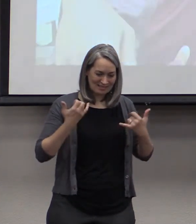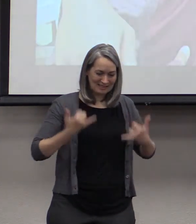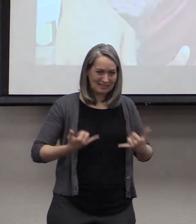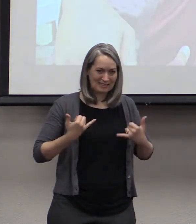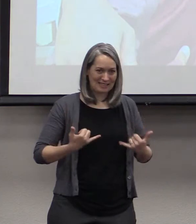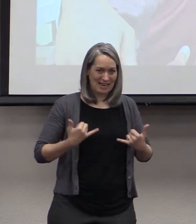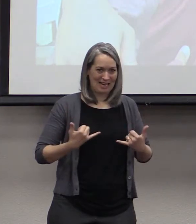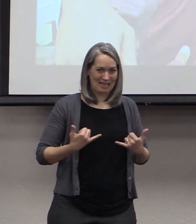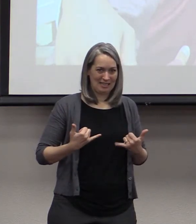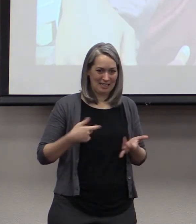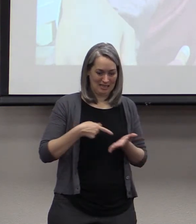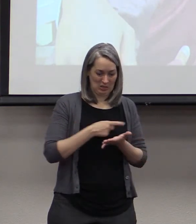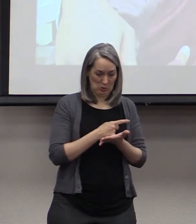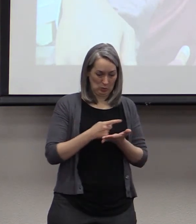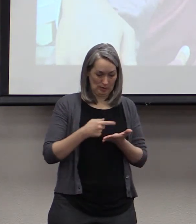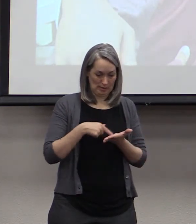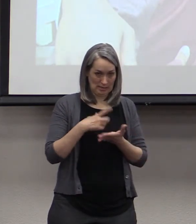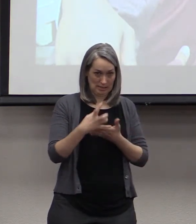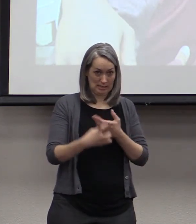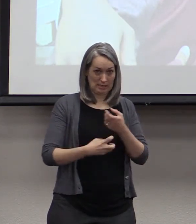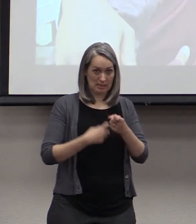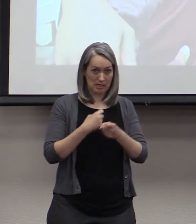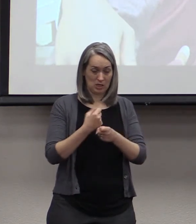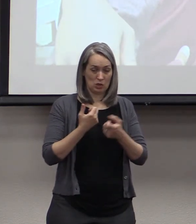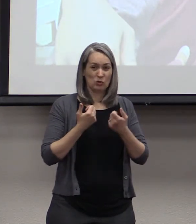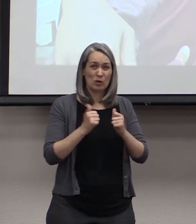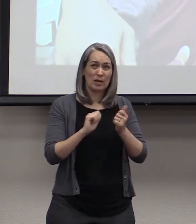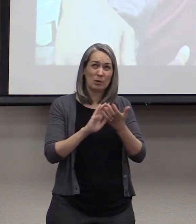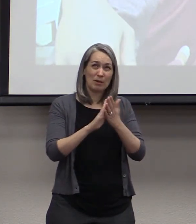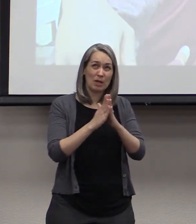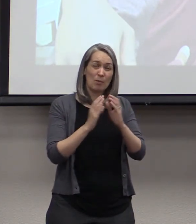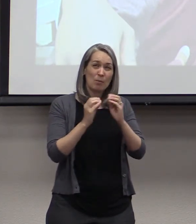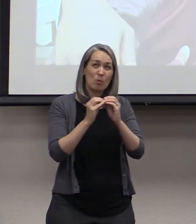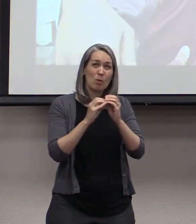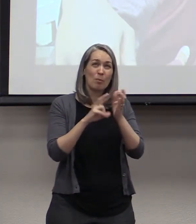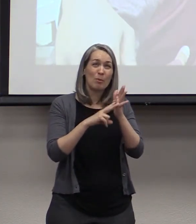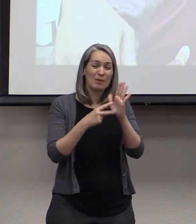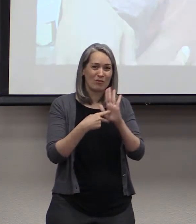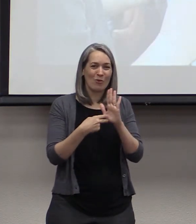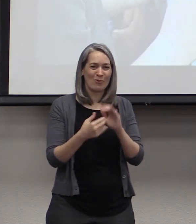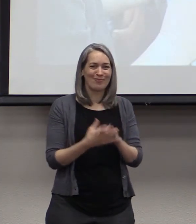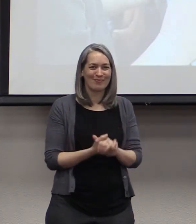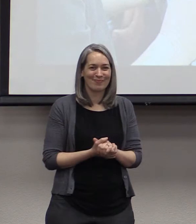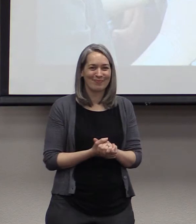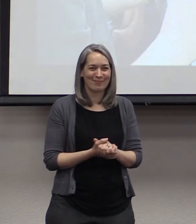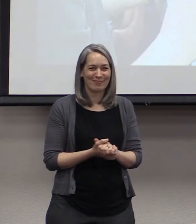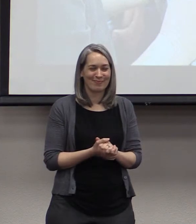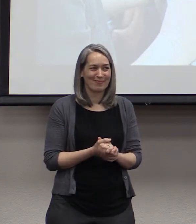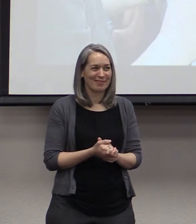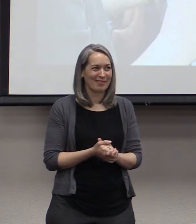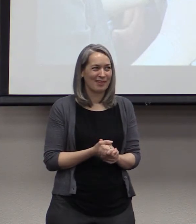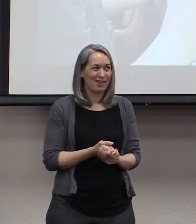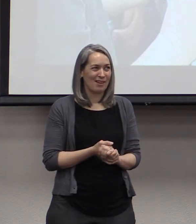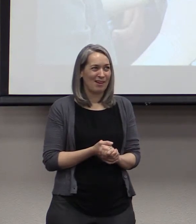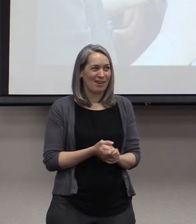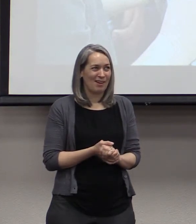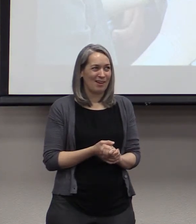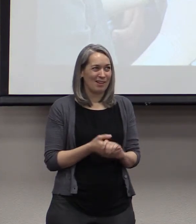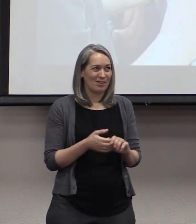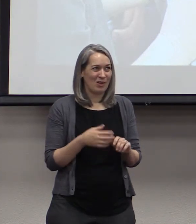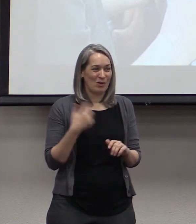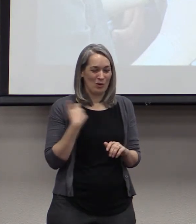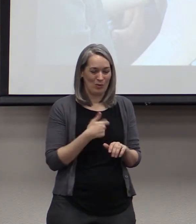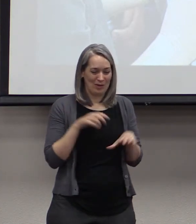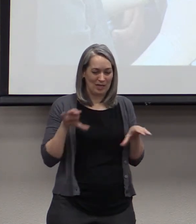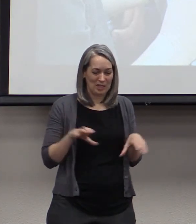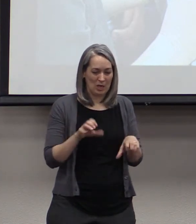today and this week and this year, and trying to be more intentional in those ways. The work that we were